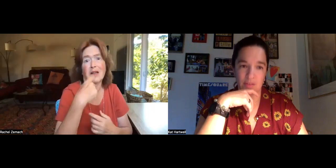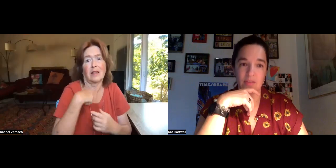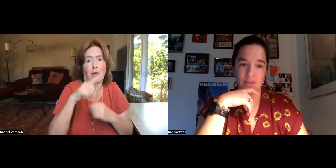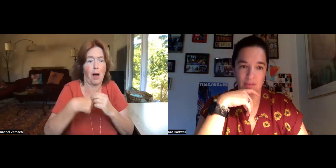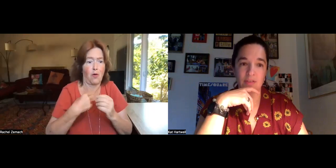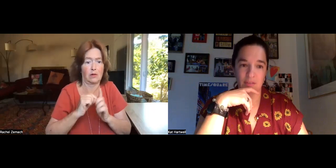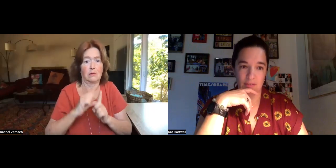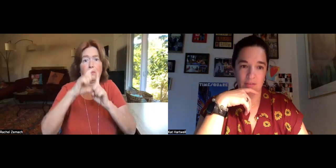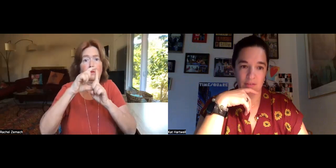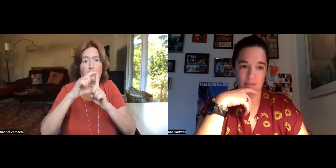ask about